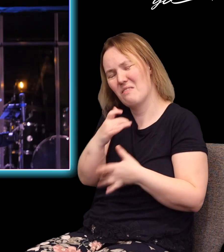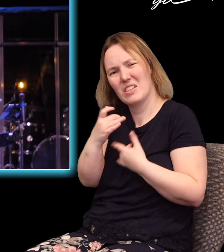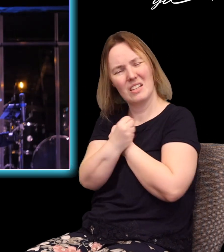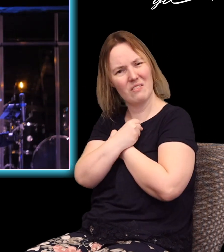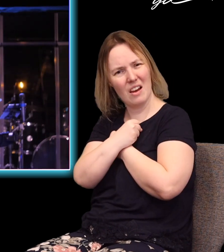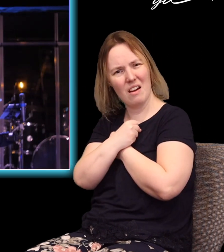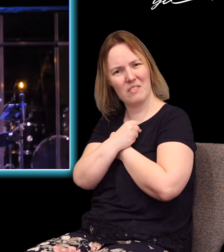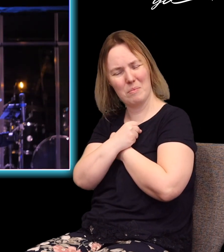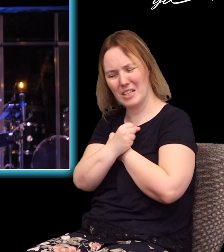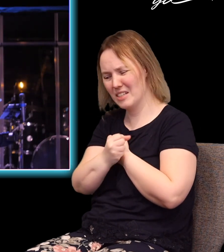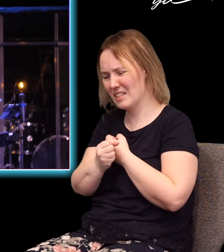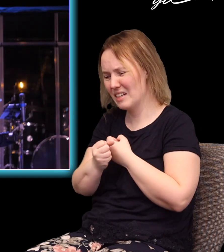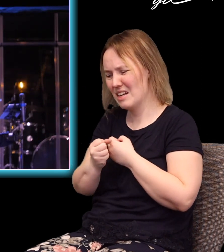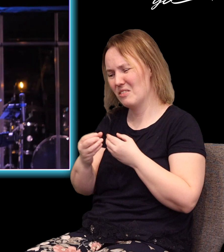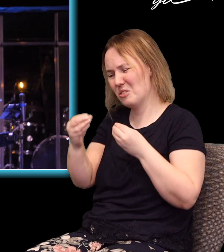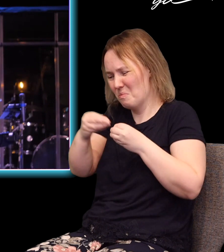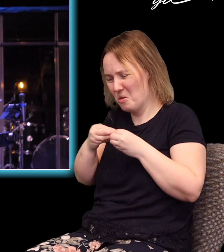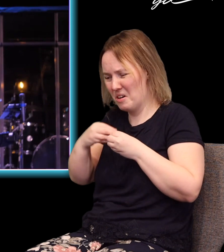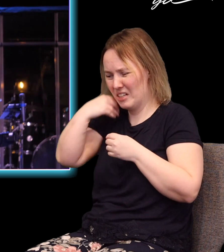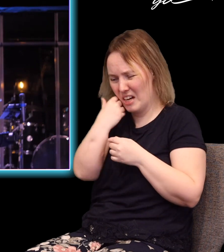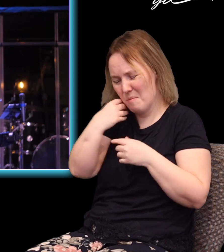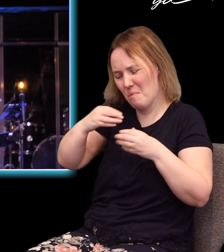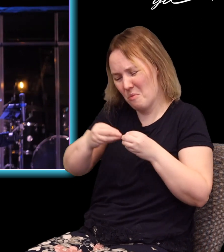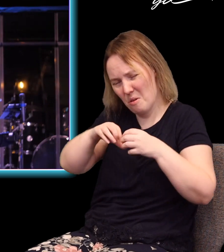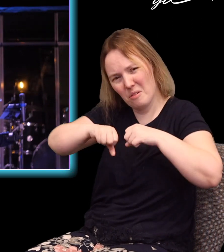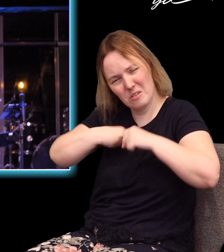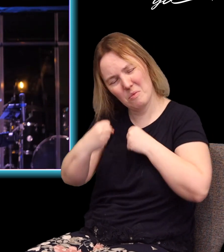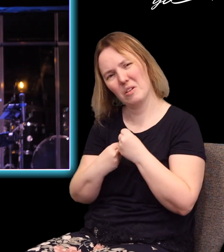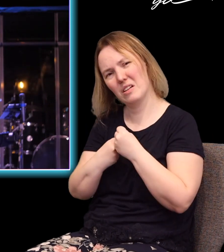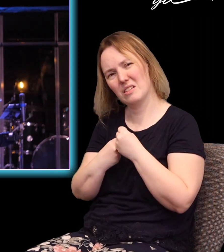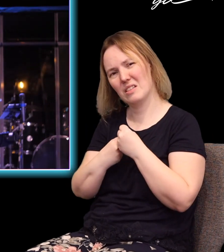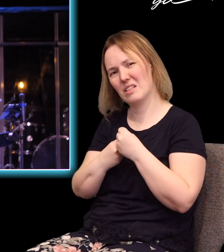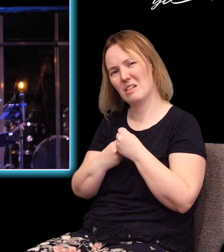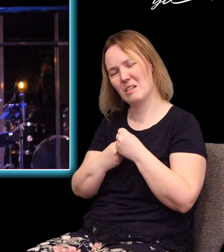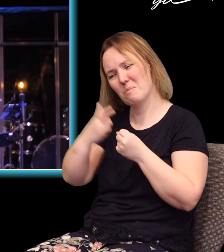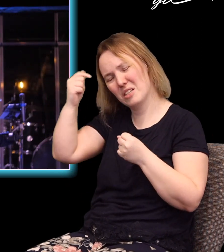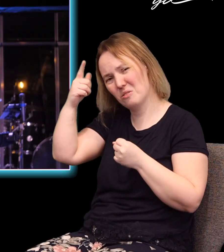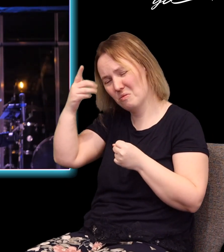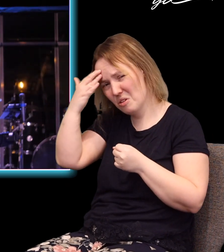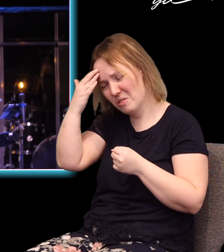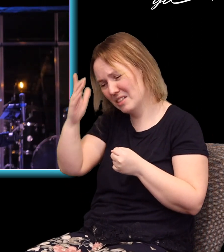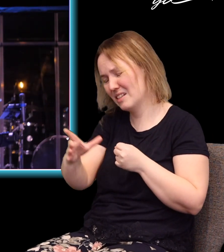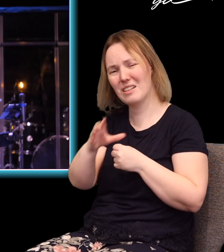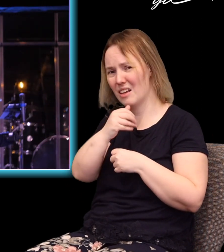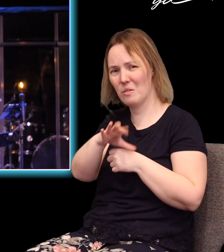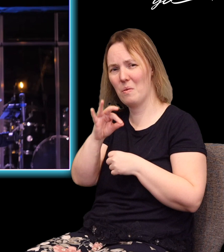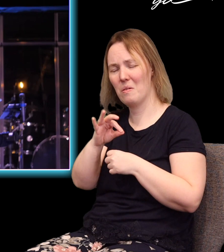shame and brokenness because you know that it's not the way to find that. That's not who you are in